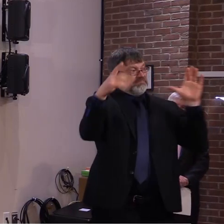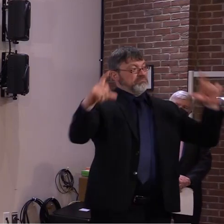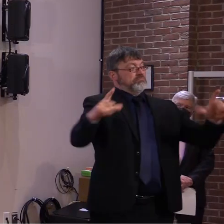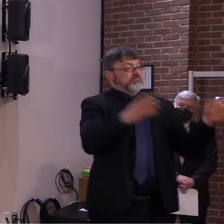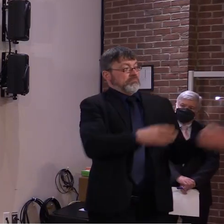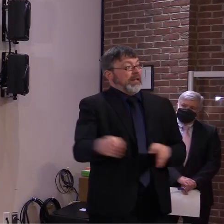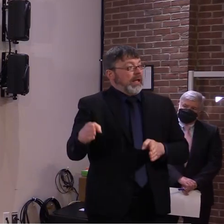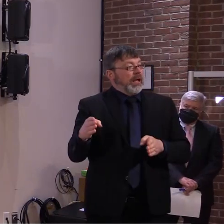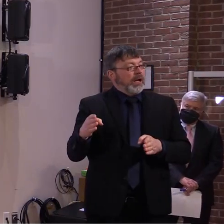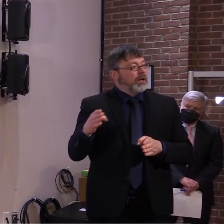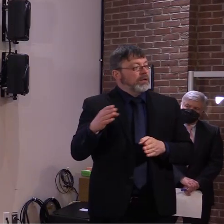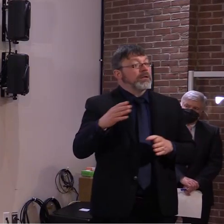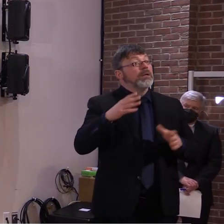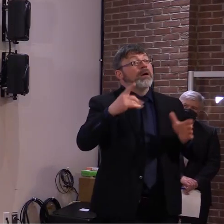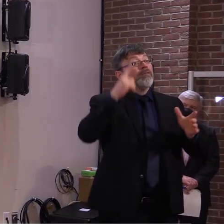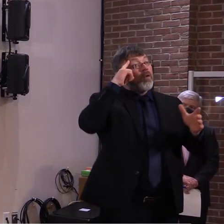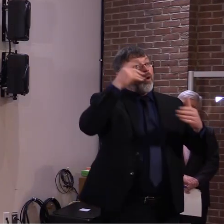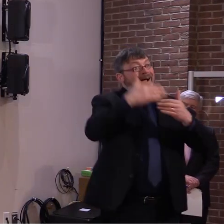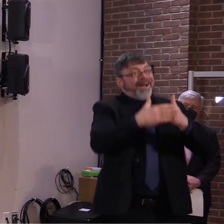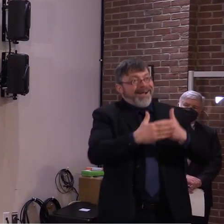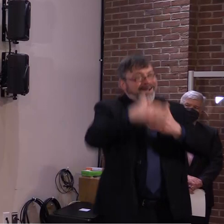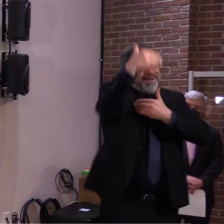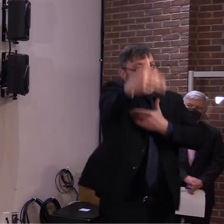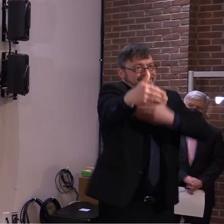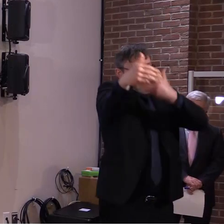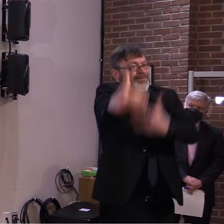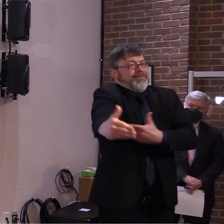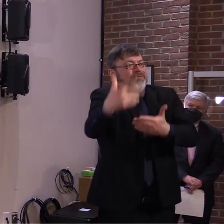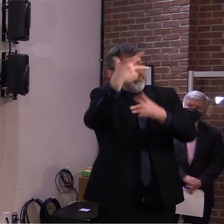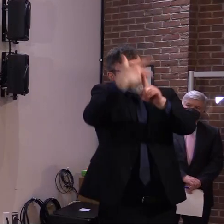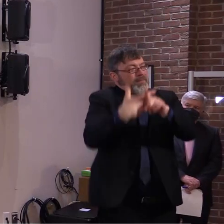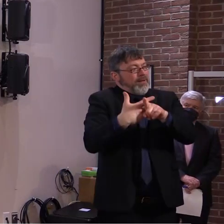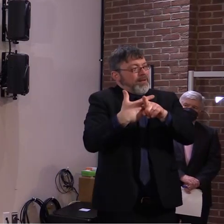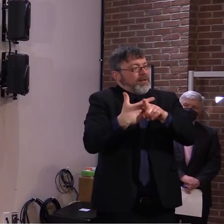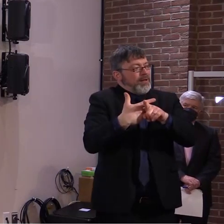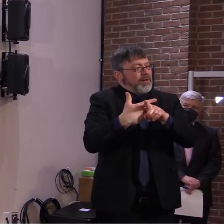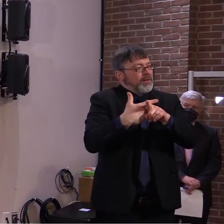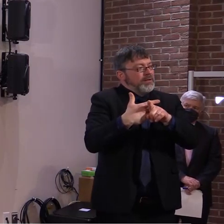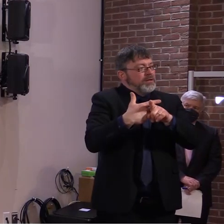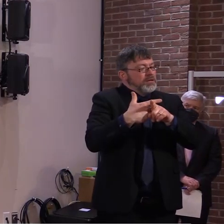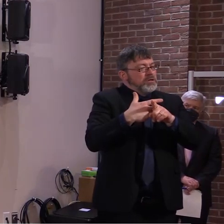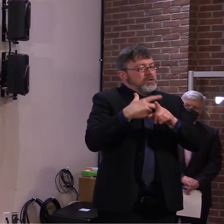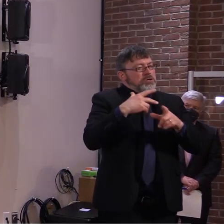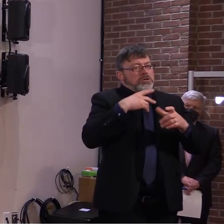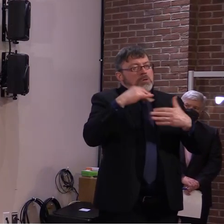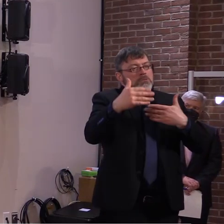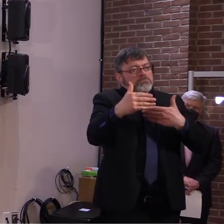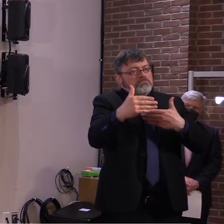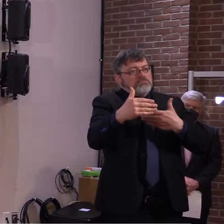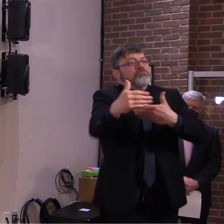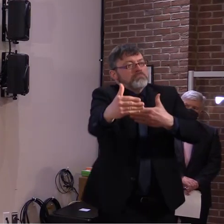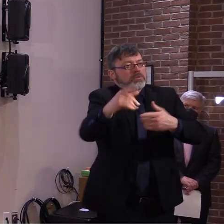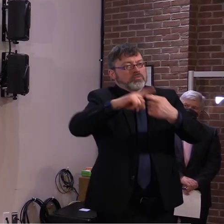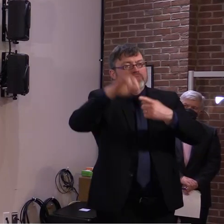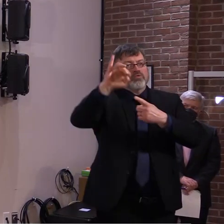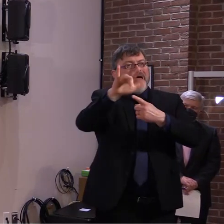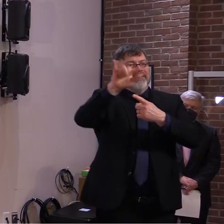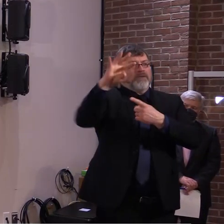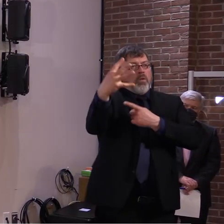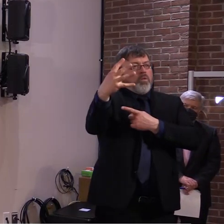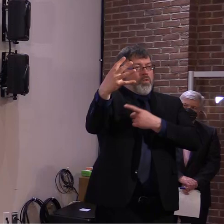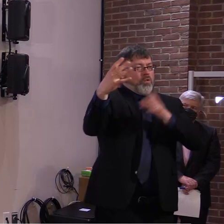it's a viable plan and will take us to the 4th of July when I truly believe we'll be back to a much more